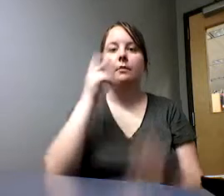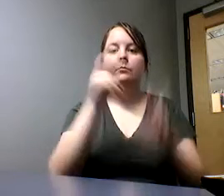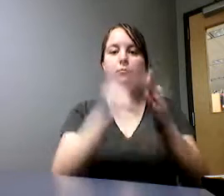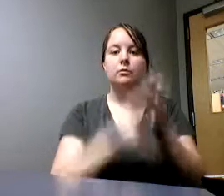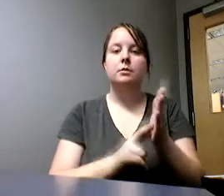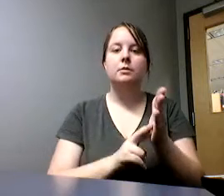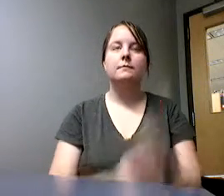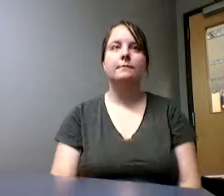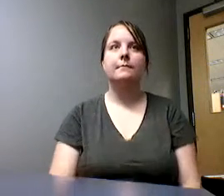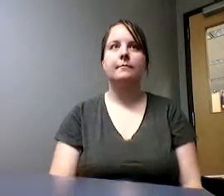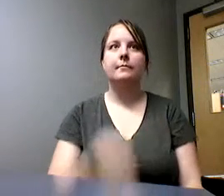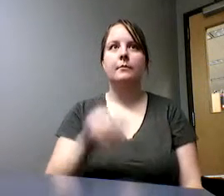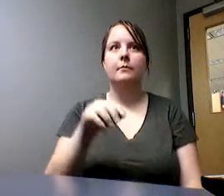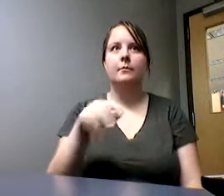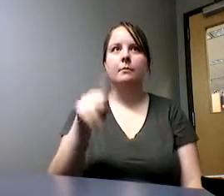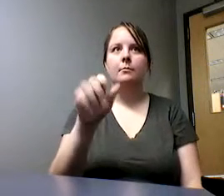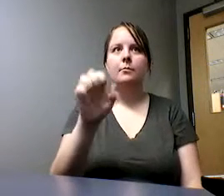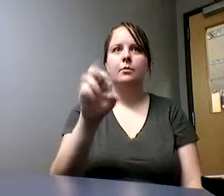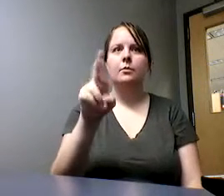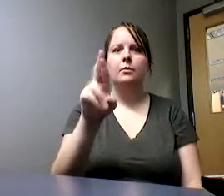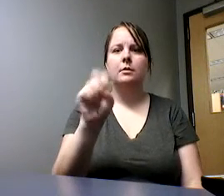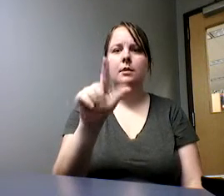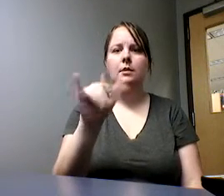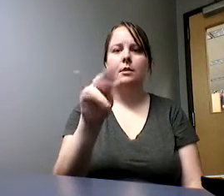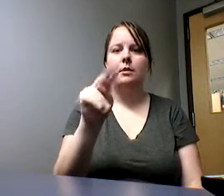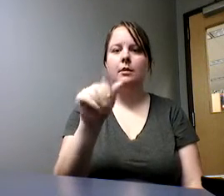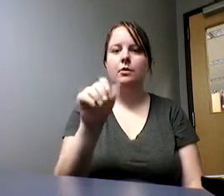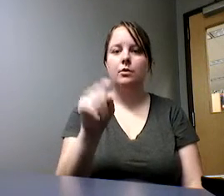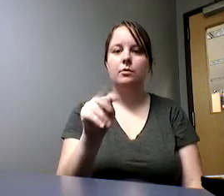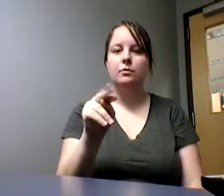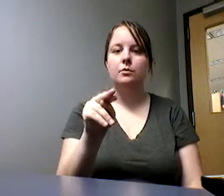as evaporation goes? Somebody remember? Danny?